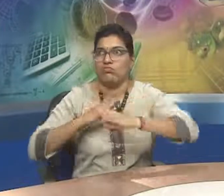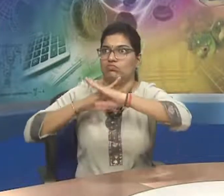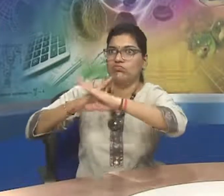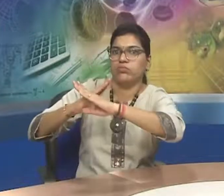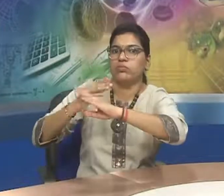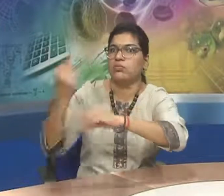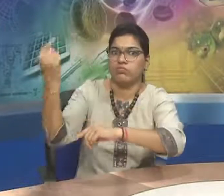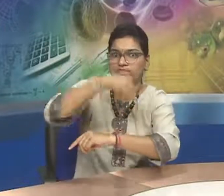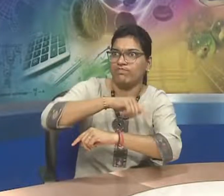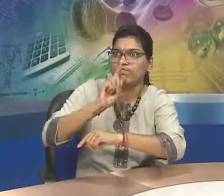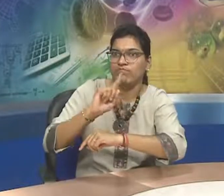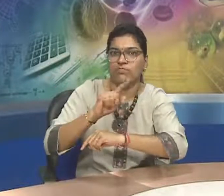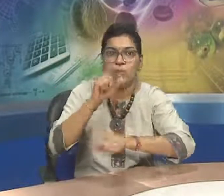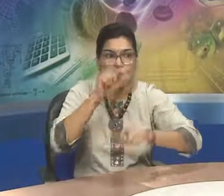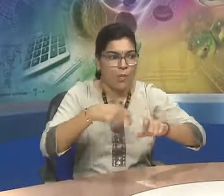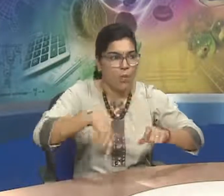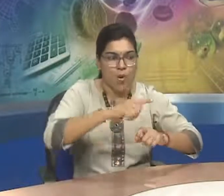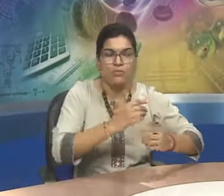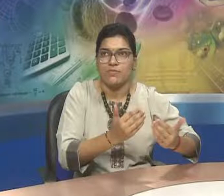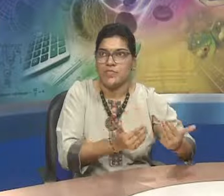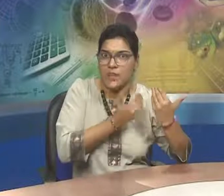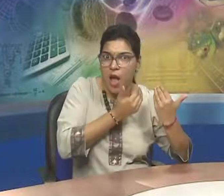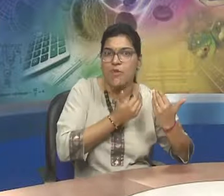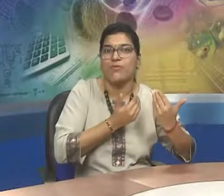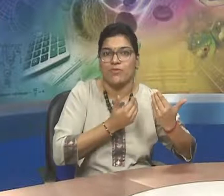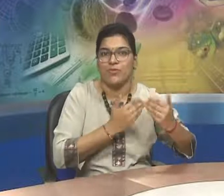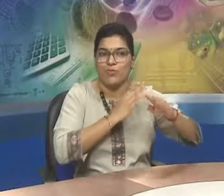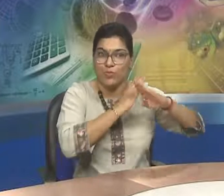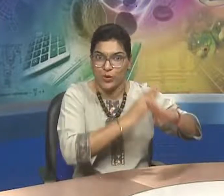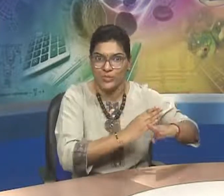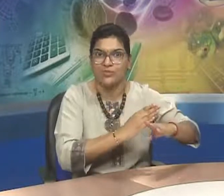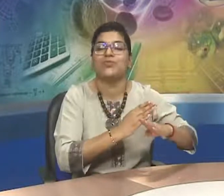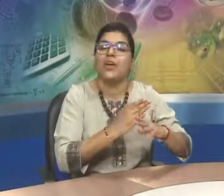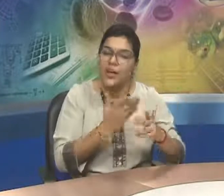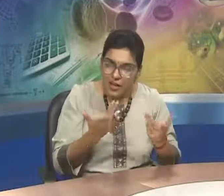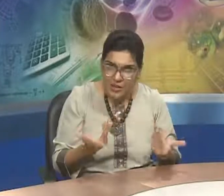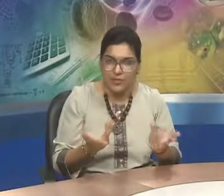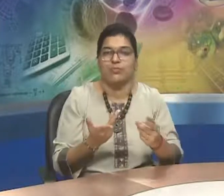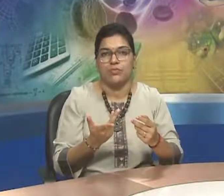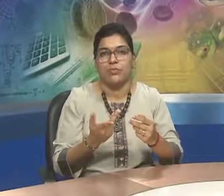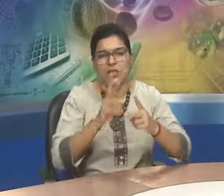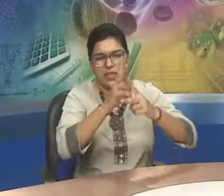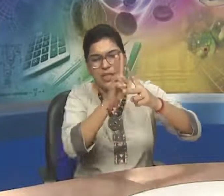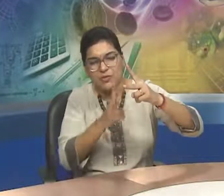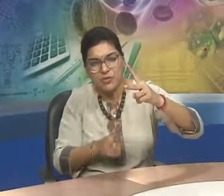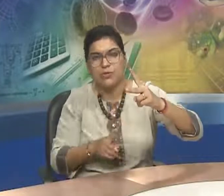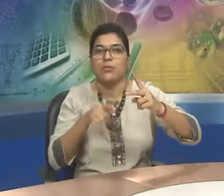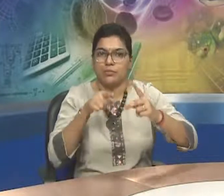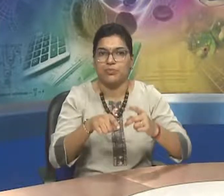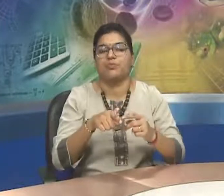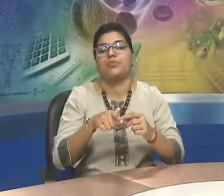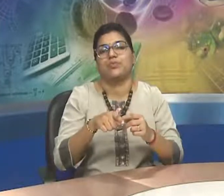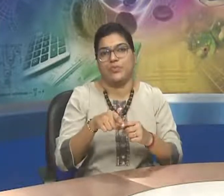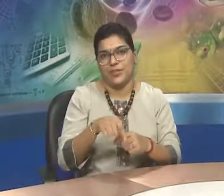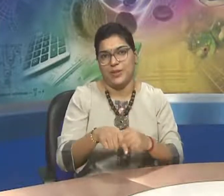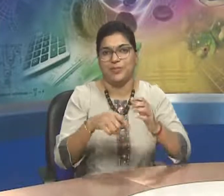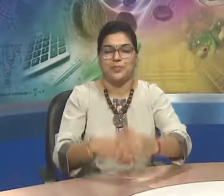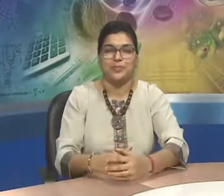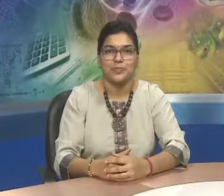for safety and to safeguard all their needs. So, this is a right